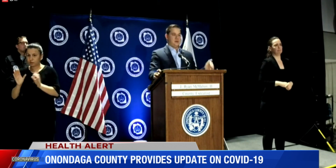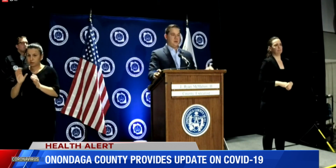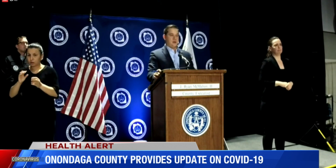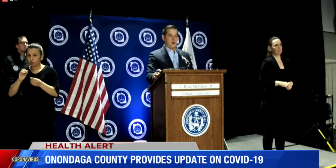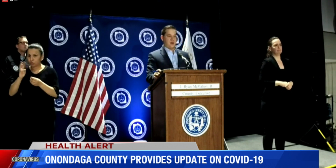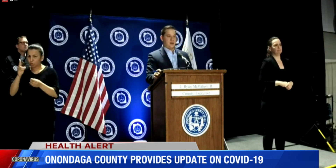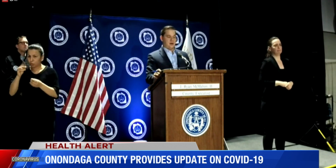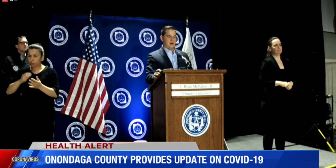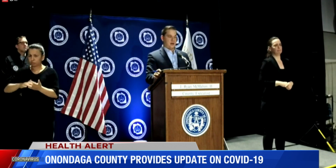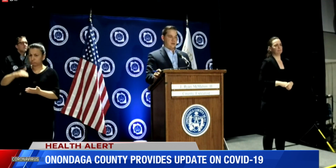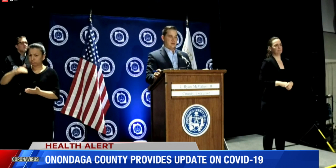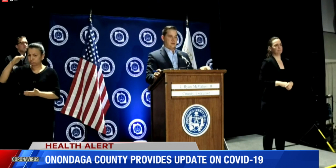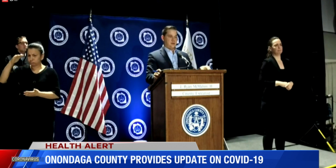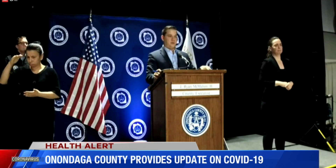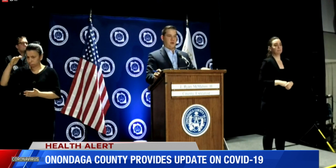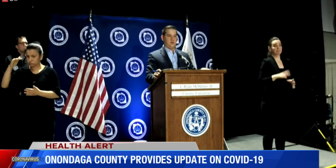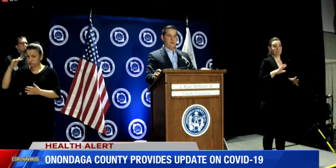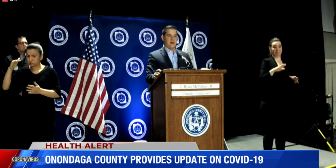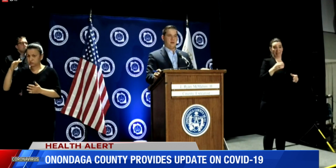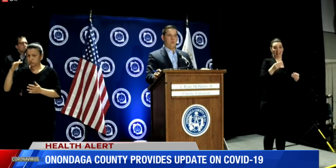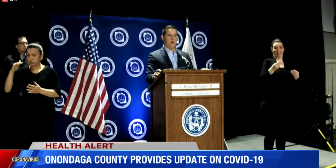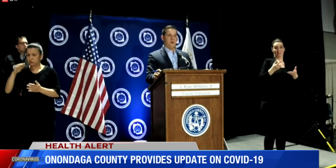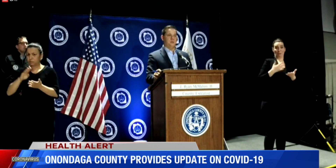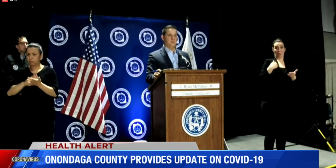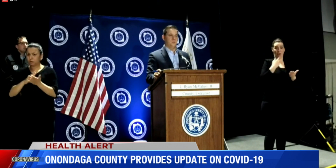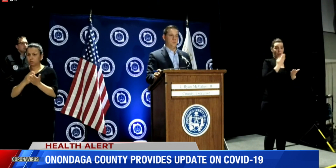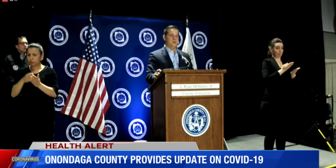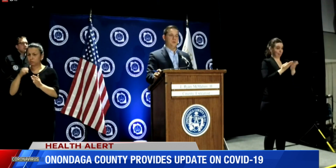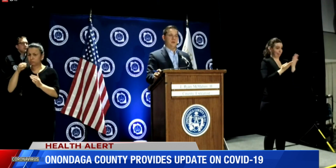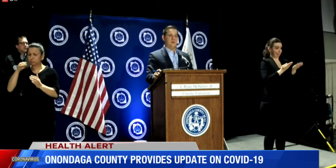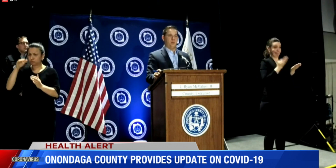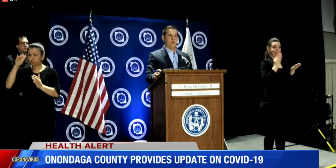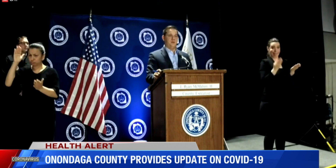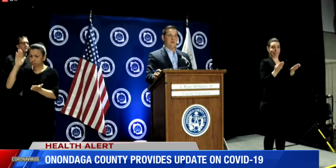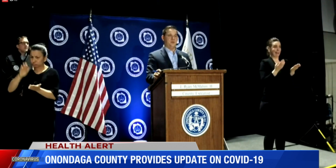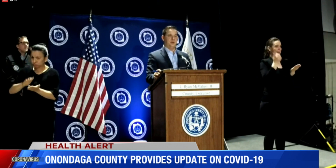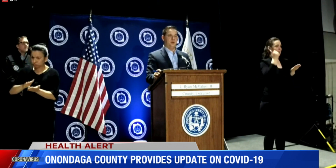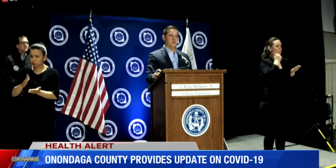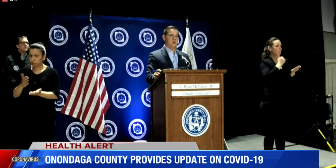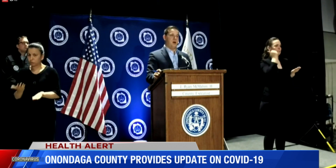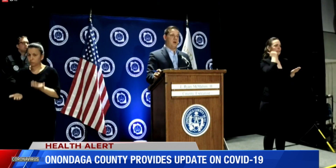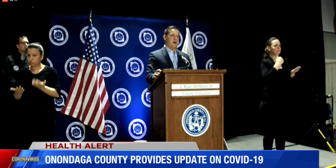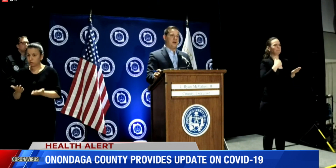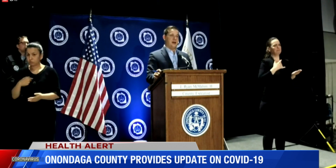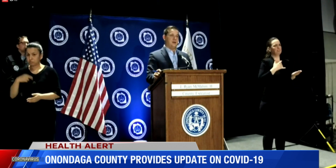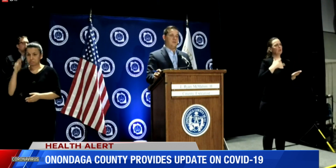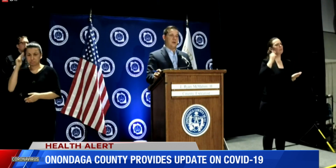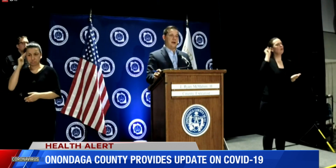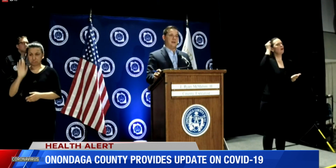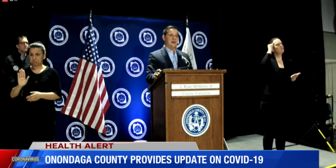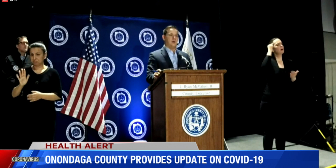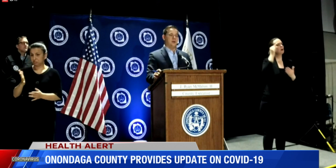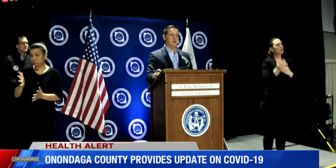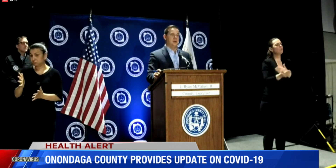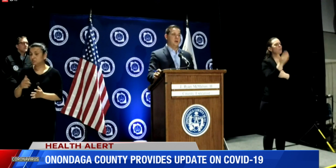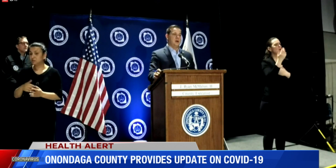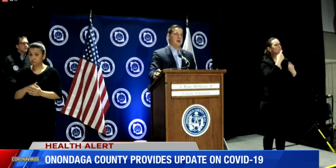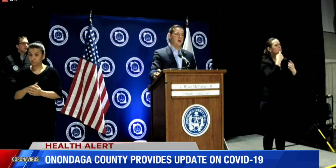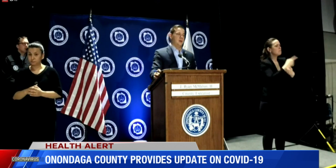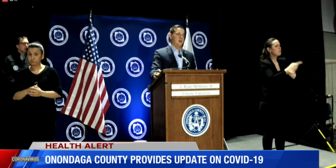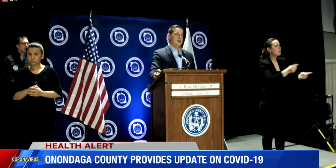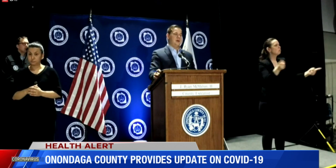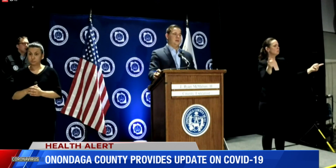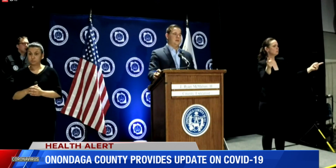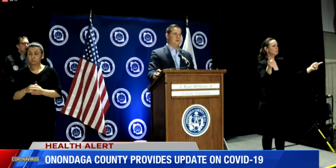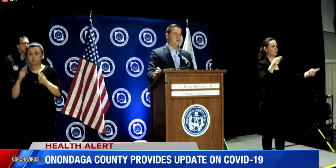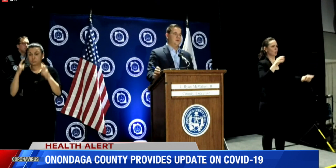is, I think the governor goes on in the morning. We give our briefing at 3 once we have all of our data for Onondaga County,